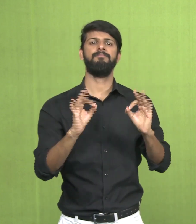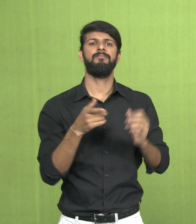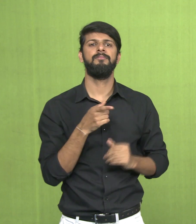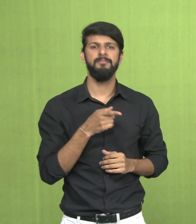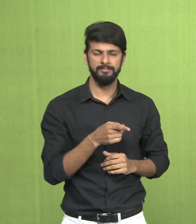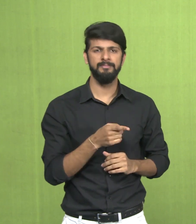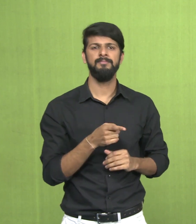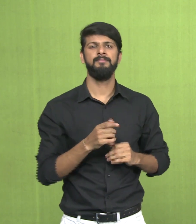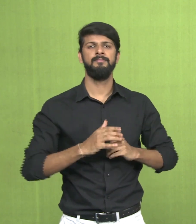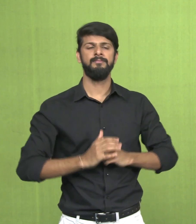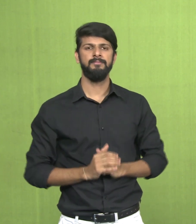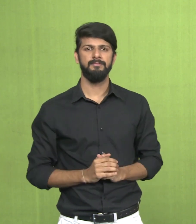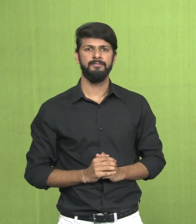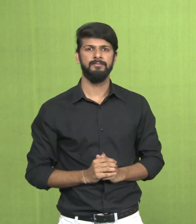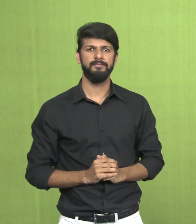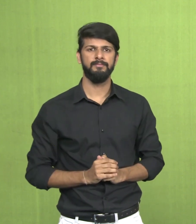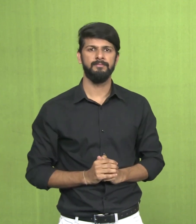was dried and then it was baked in the kiln.